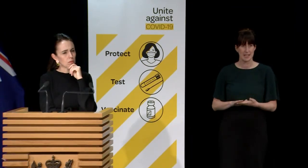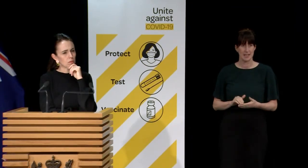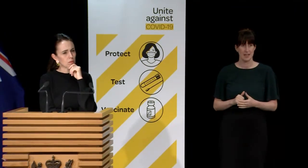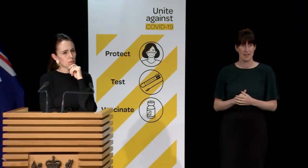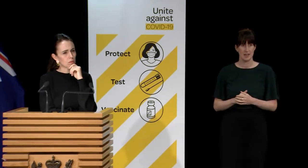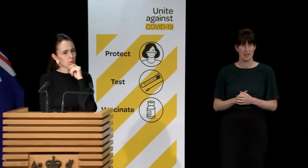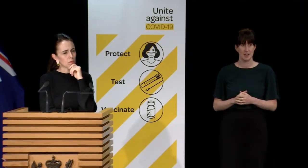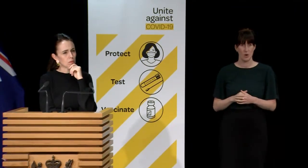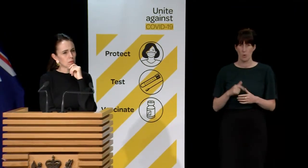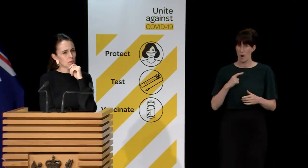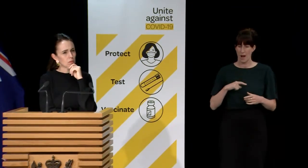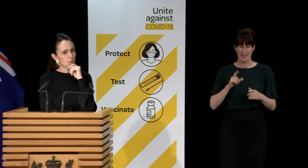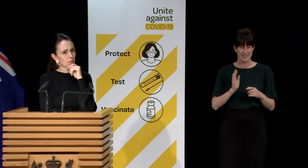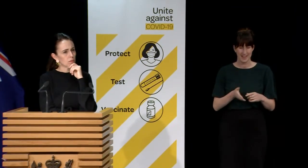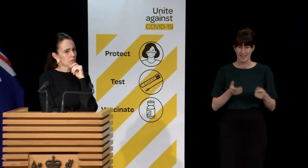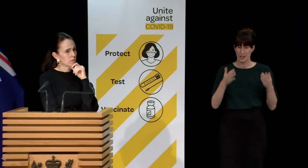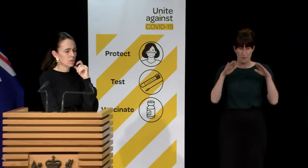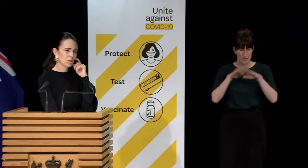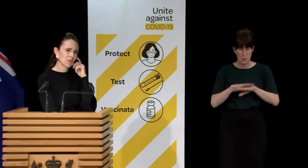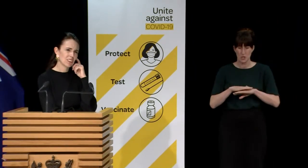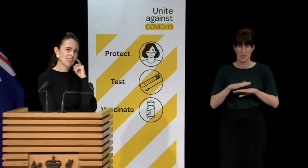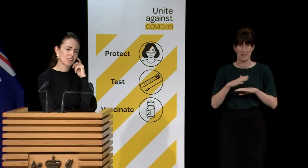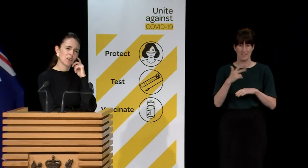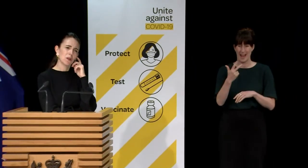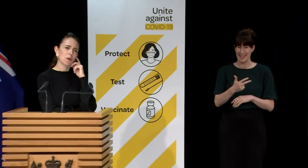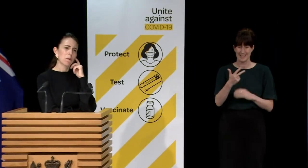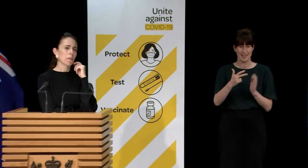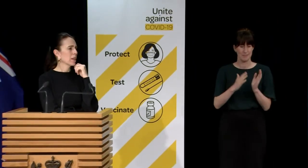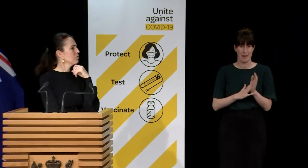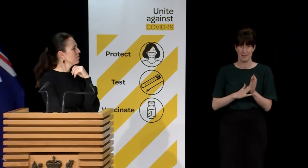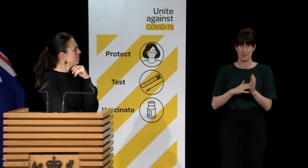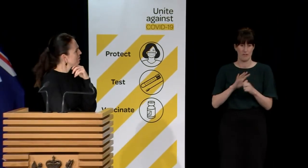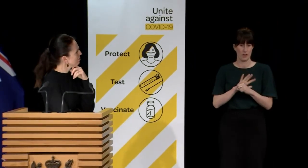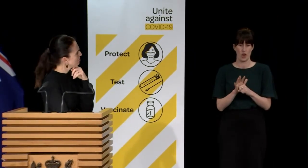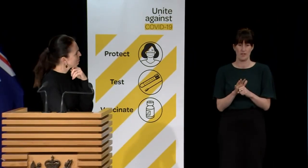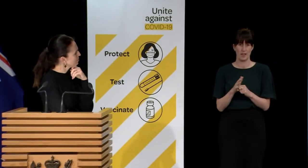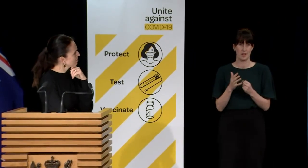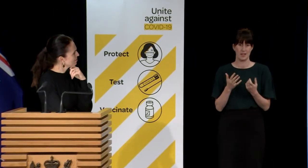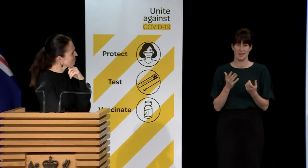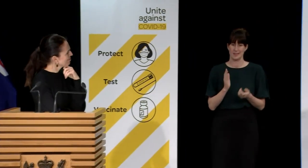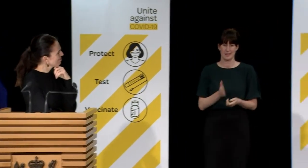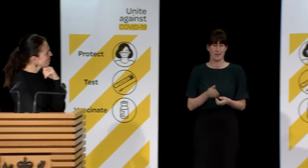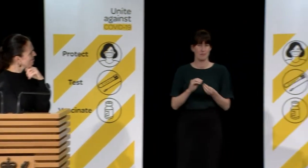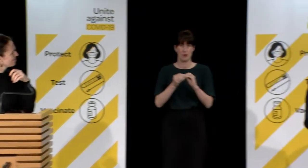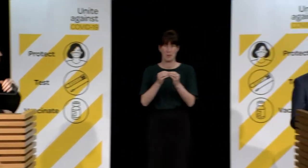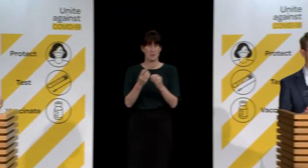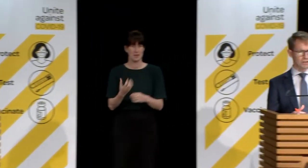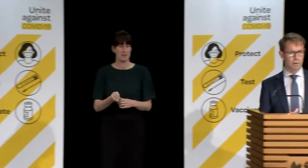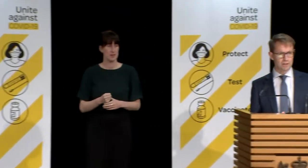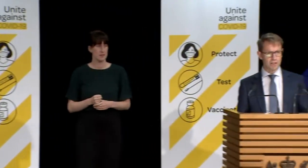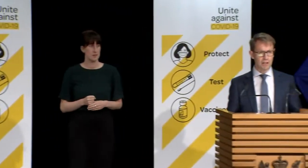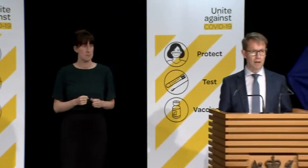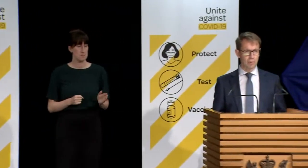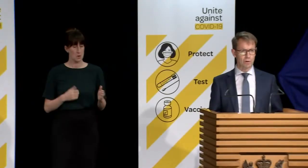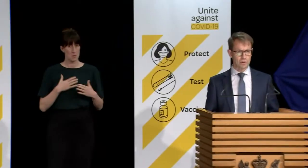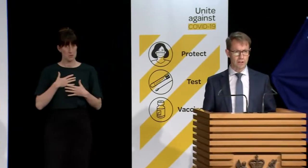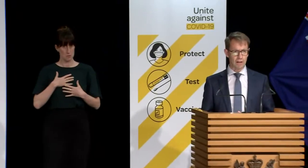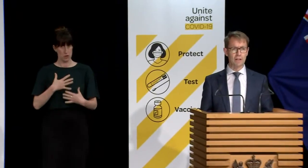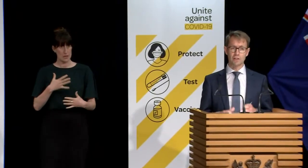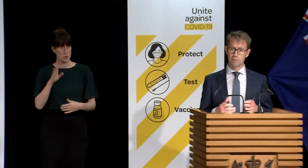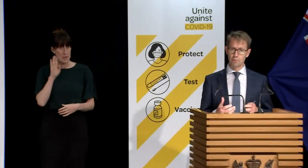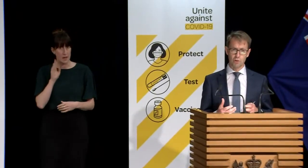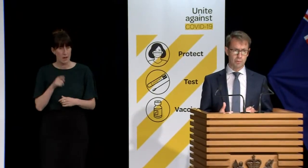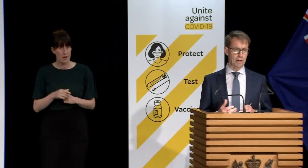still confusion and frustration 18 months into this pandemic? Well, I'm actually quite surprised to hear that,